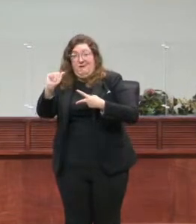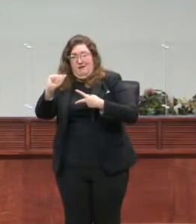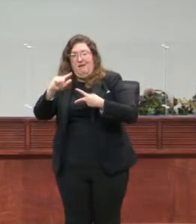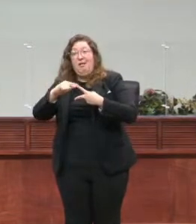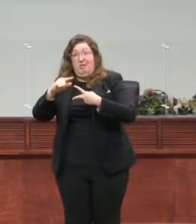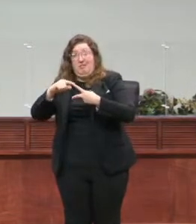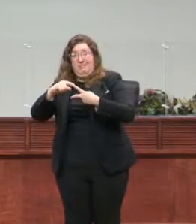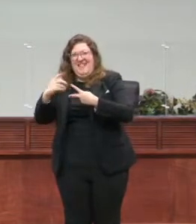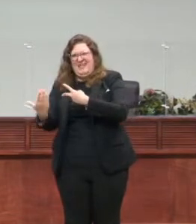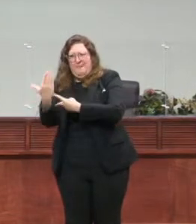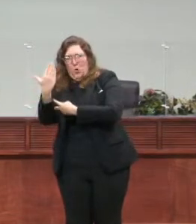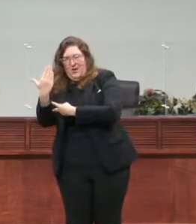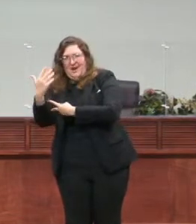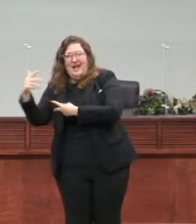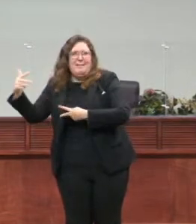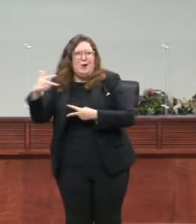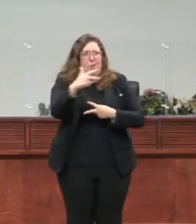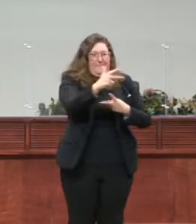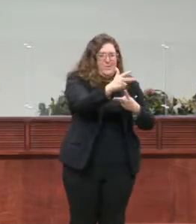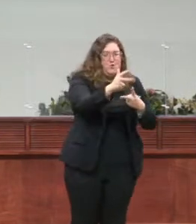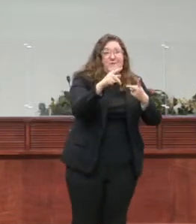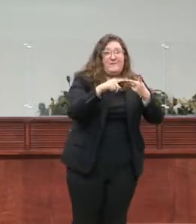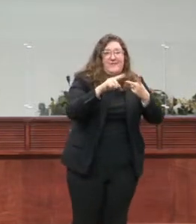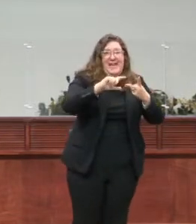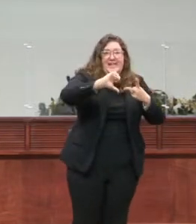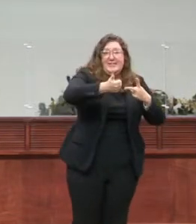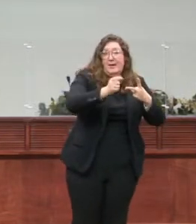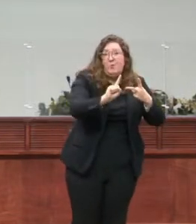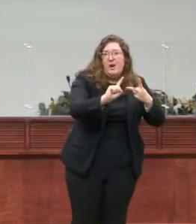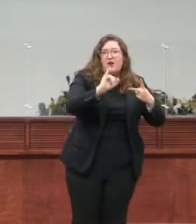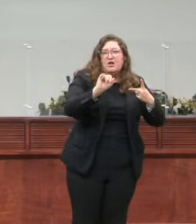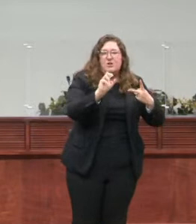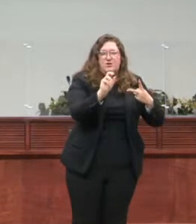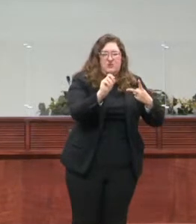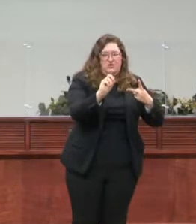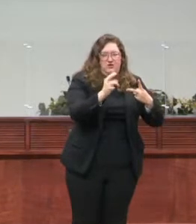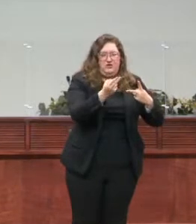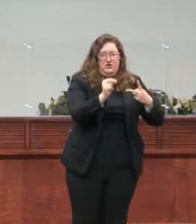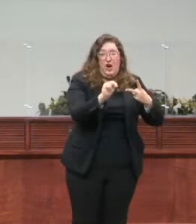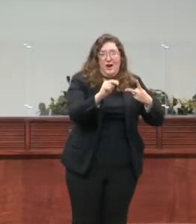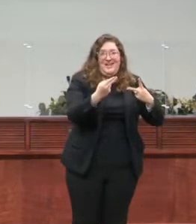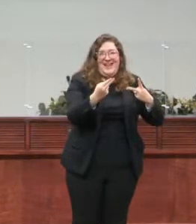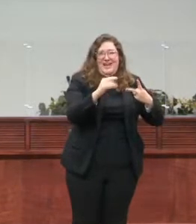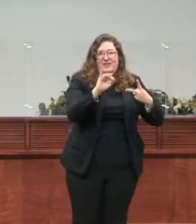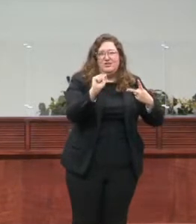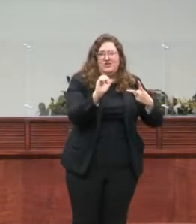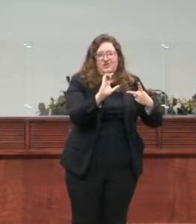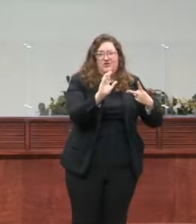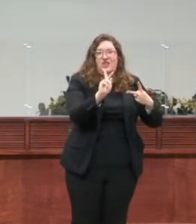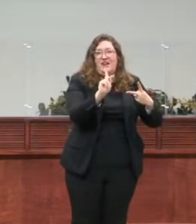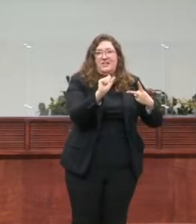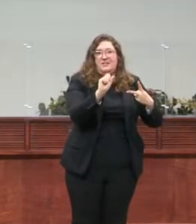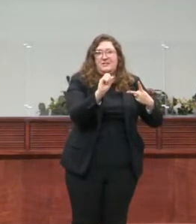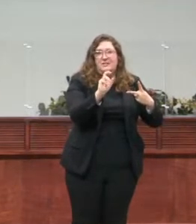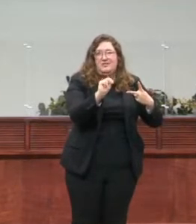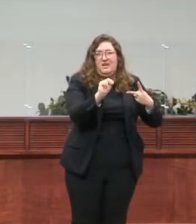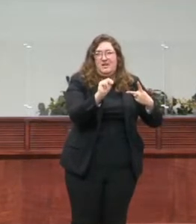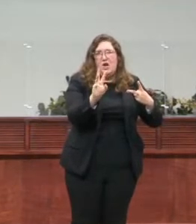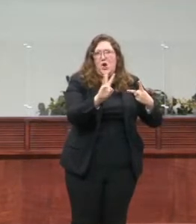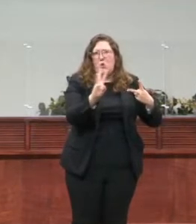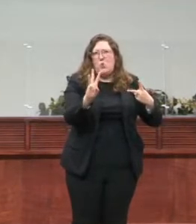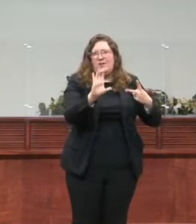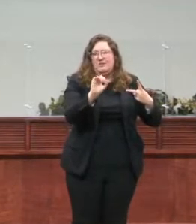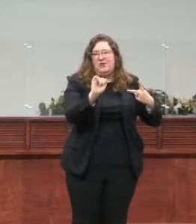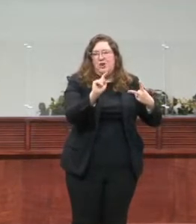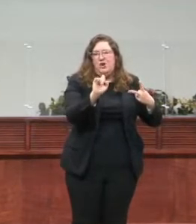Tuesday morning. Then it will move to the John H. Jackson Neighborhood Center on West Carter Street in the Apopka area between